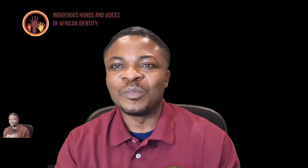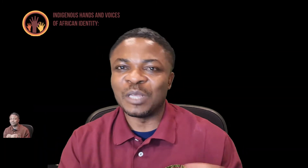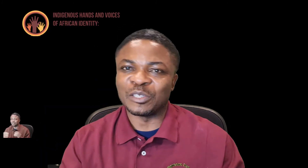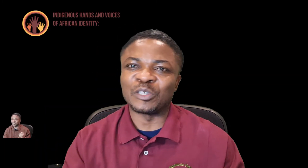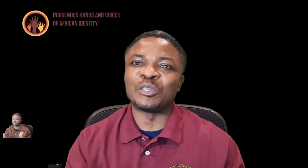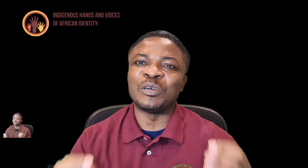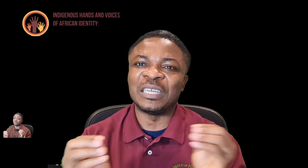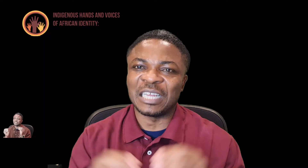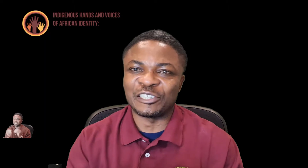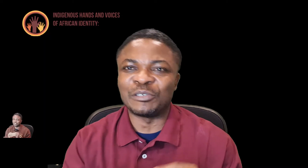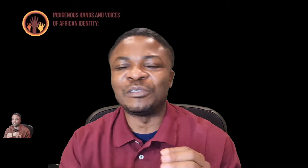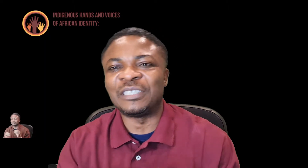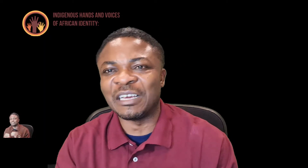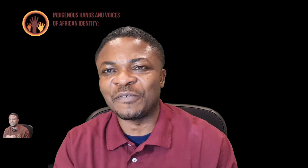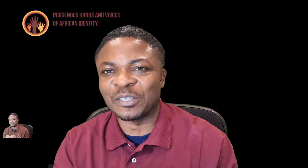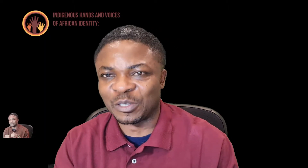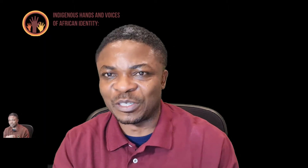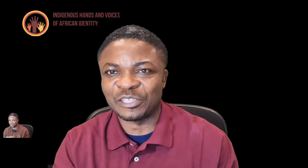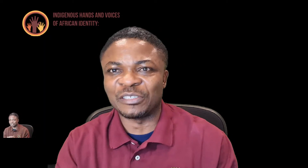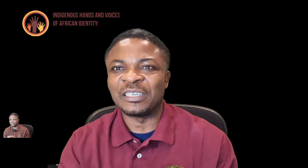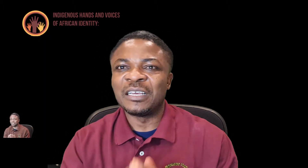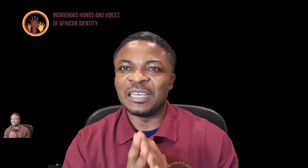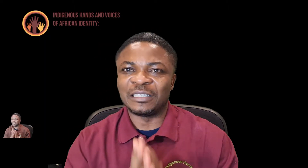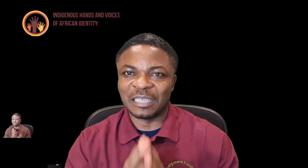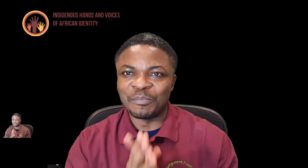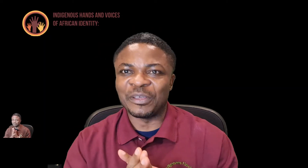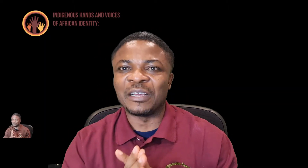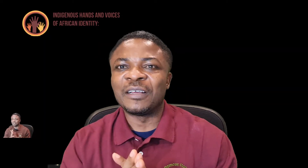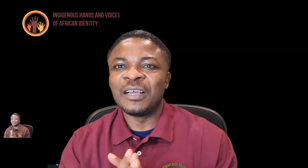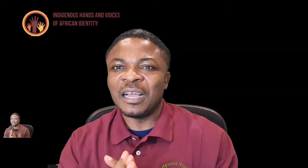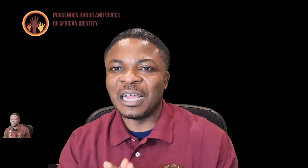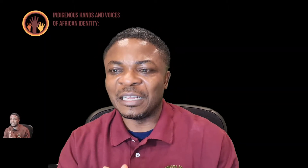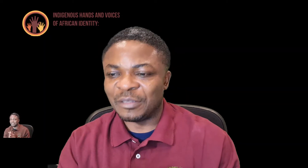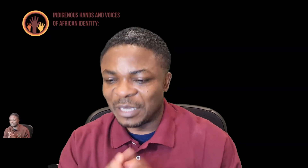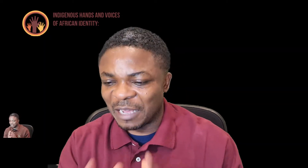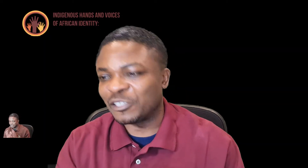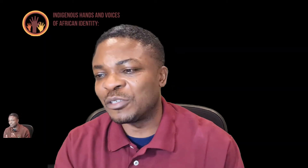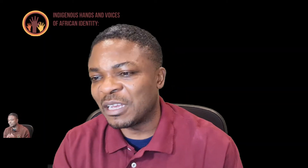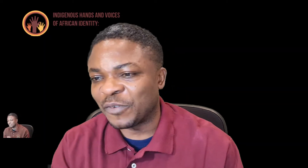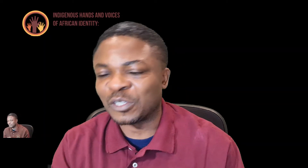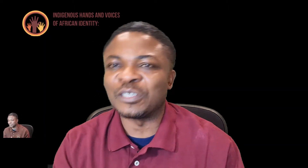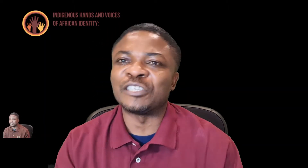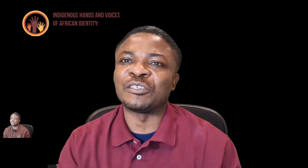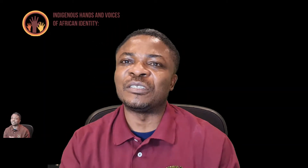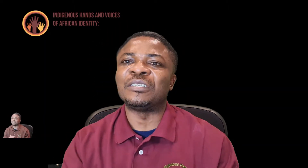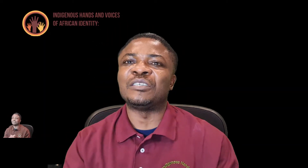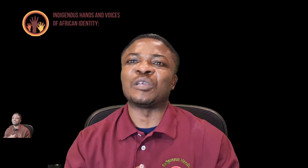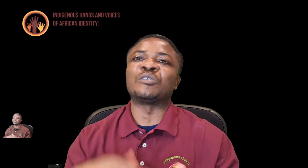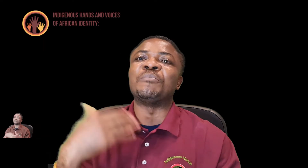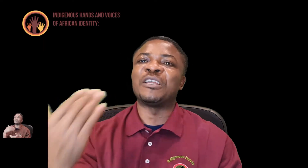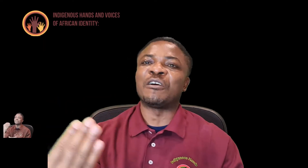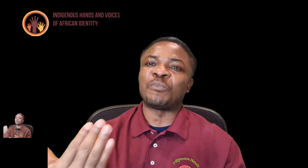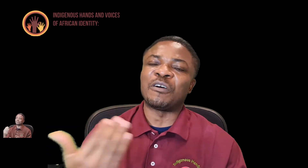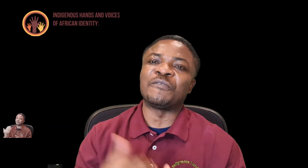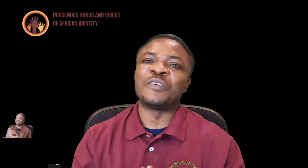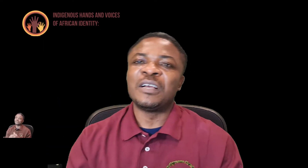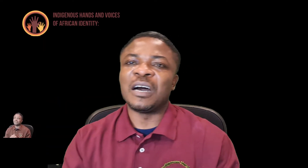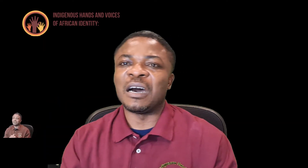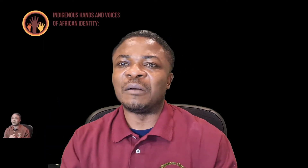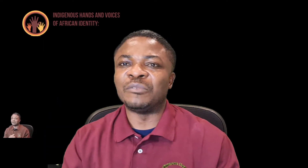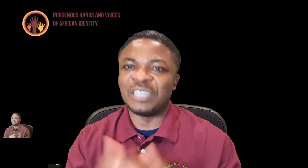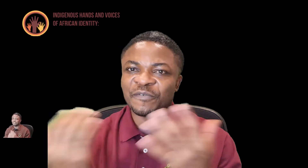body. There's also a National Deaf Association in Zambia, and the National Deaf Association is also made up